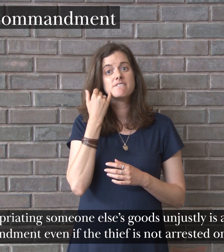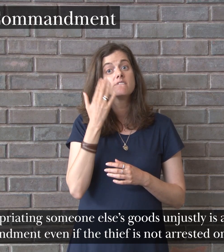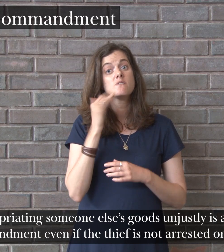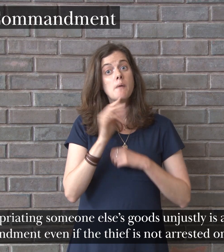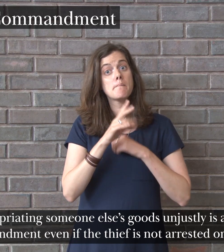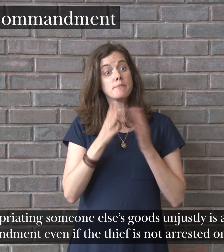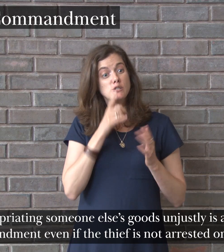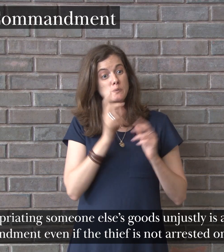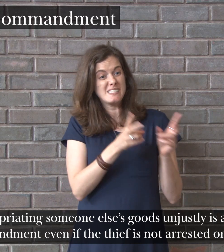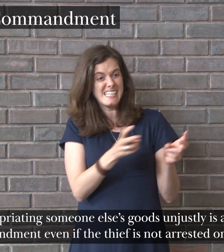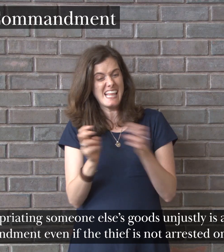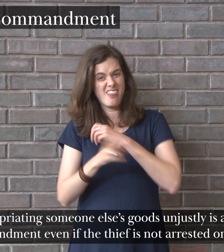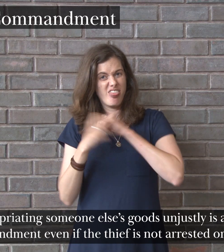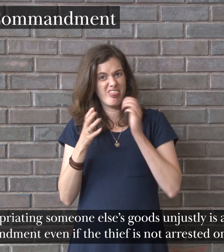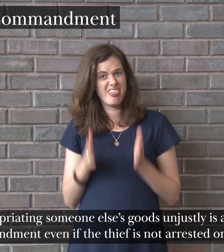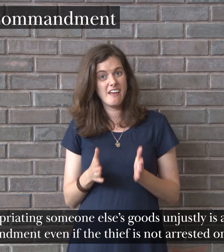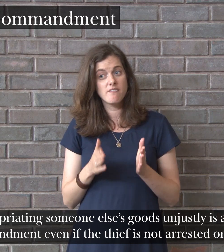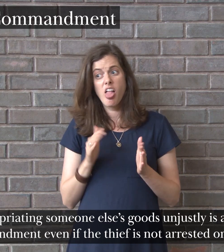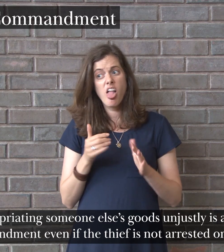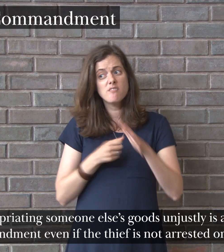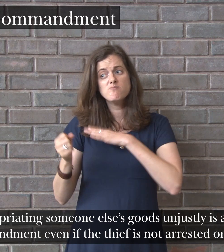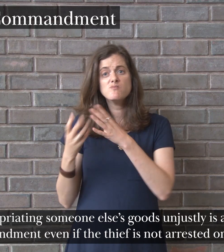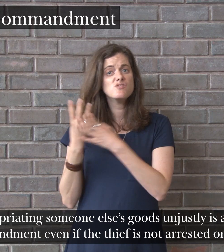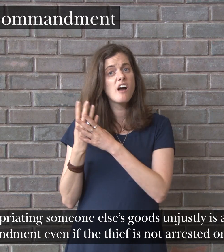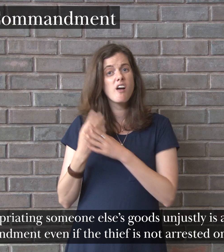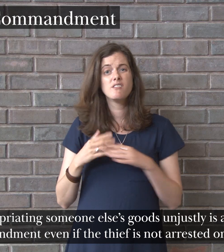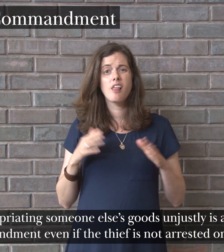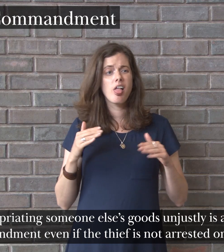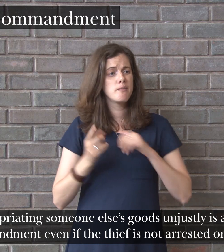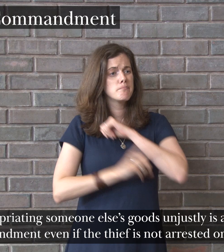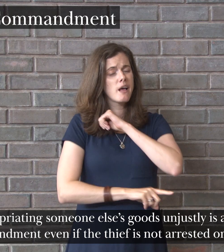thief is not arrested or punished under civil law.